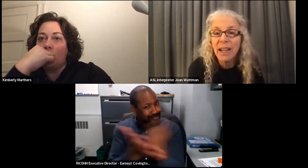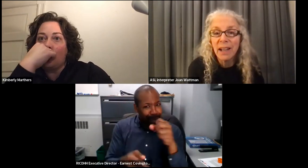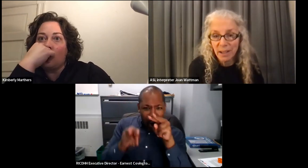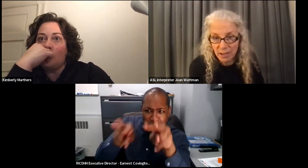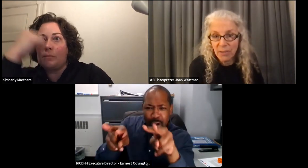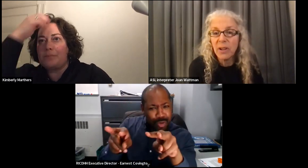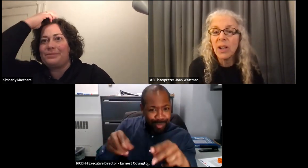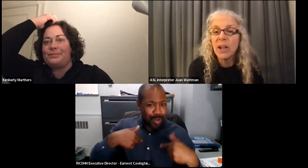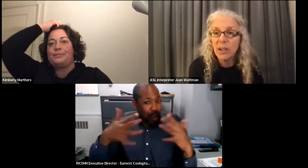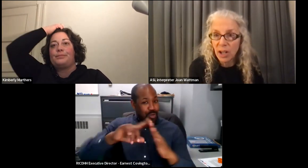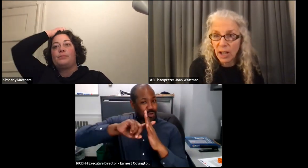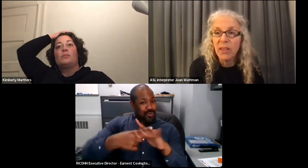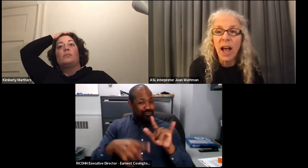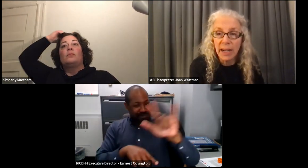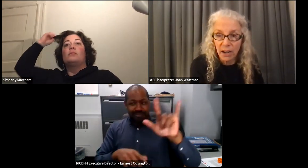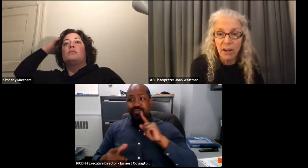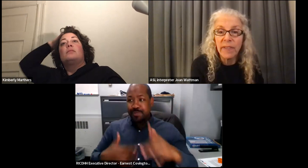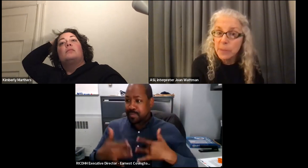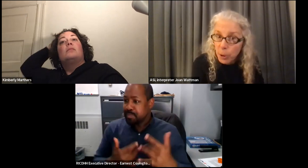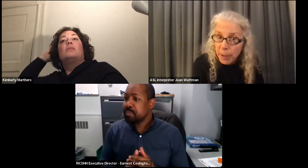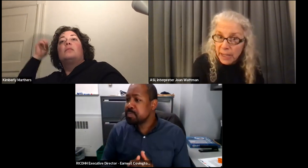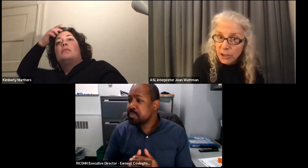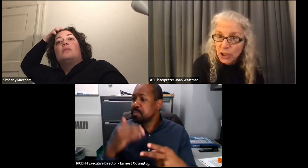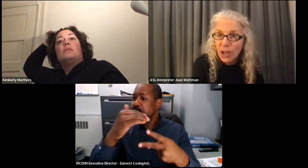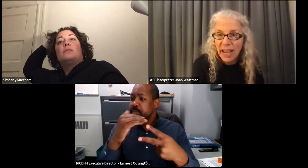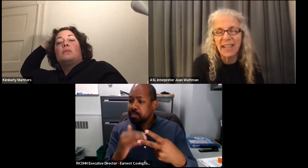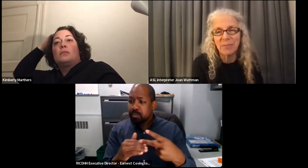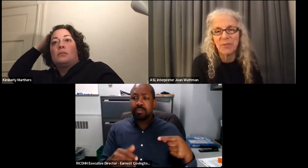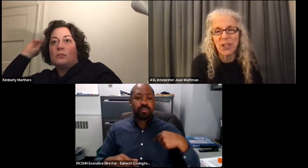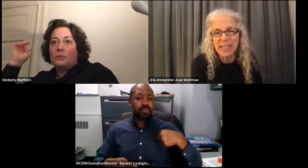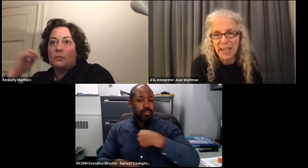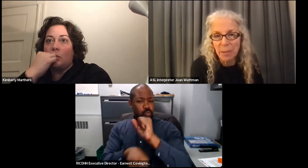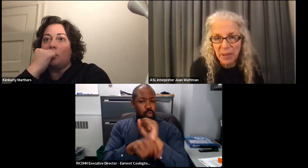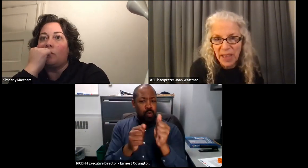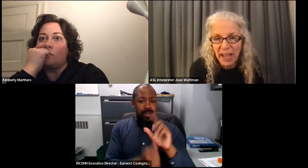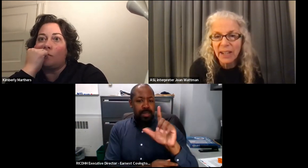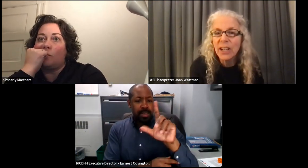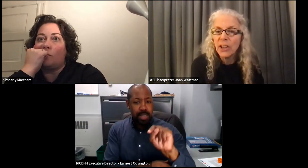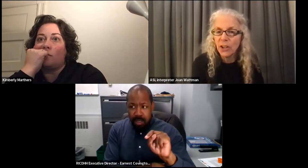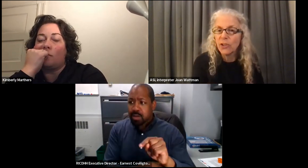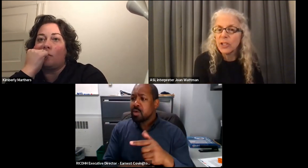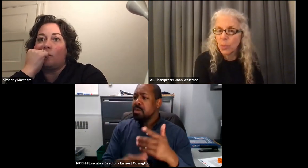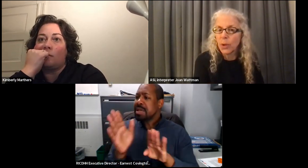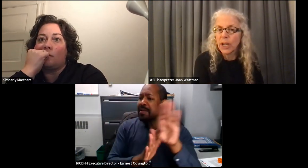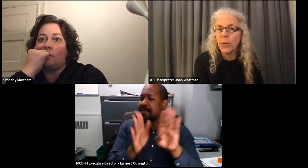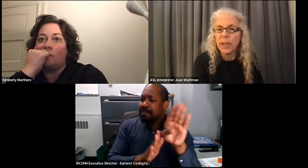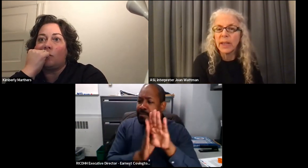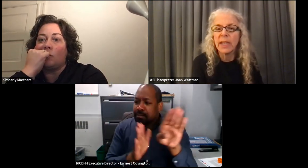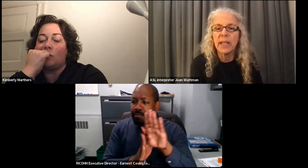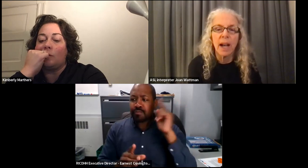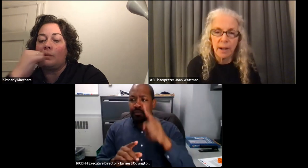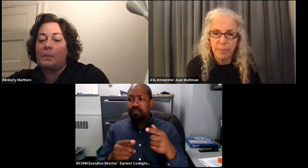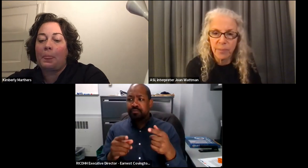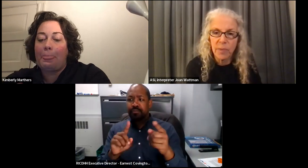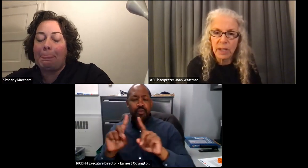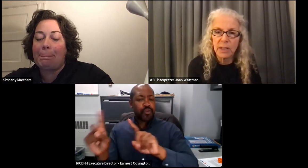posting a lot on our Facebook page, and I am very excited about that. The other is we're working with